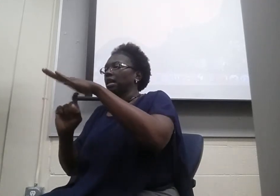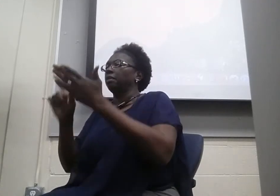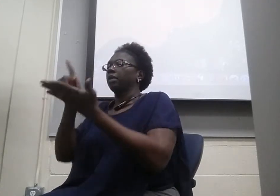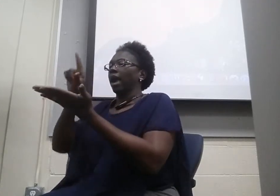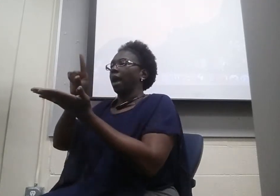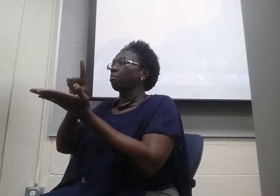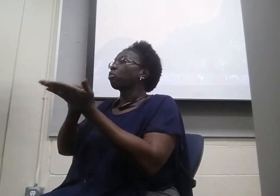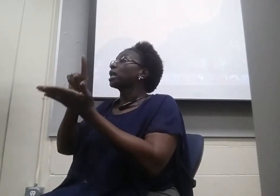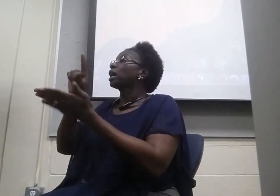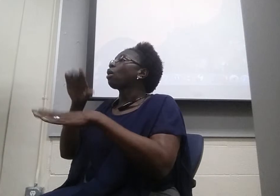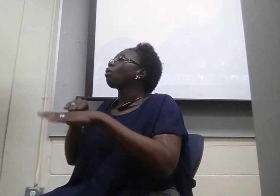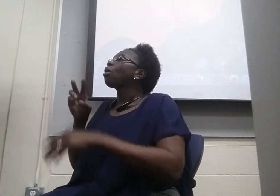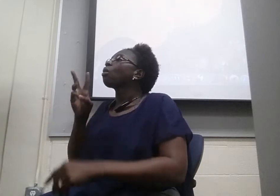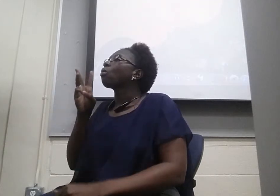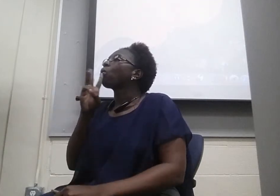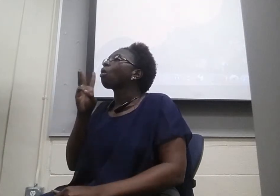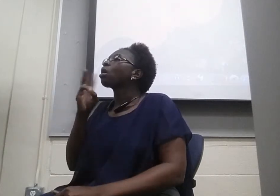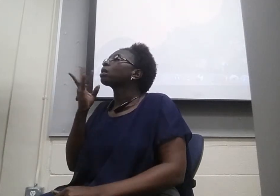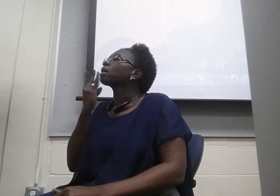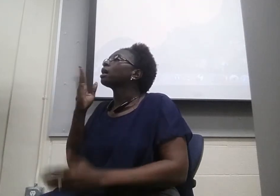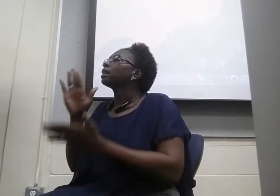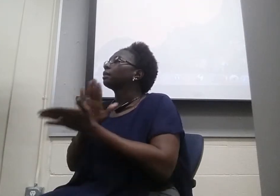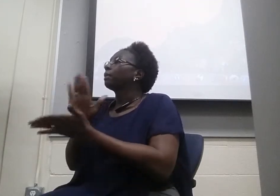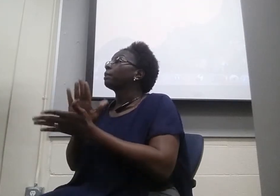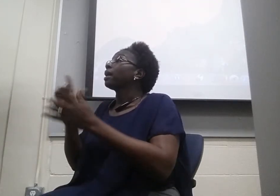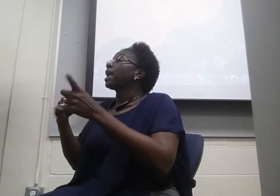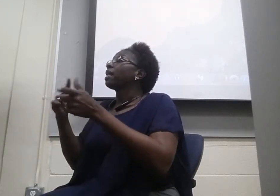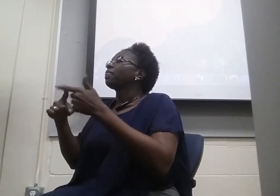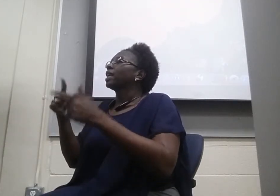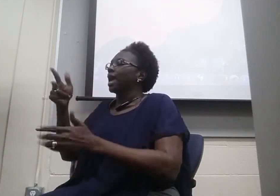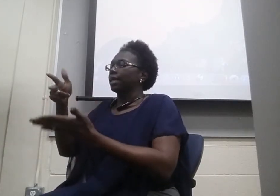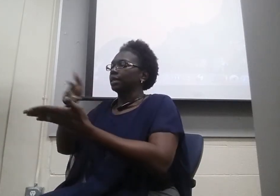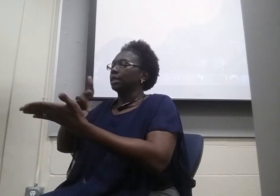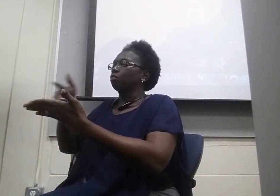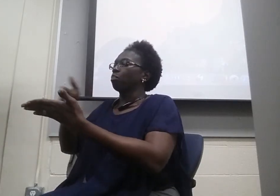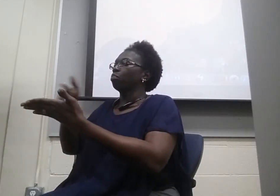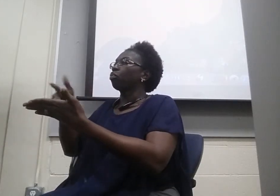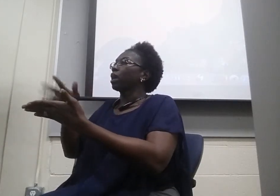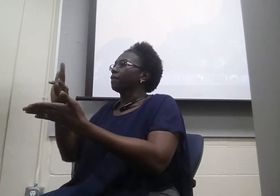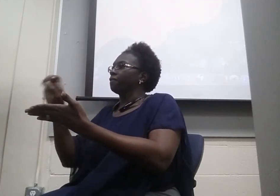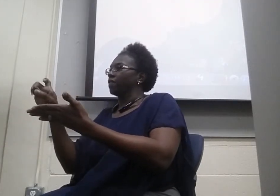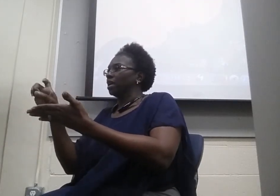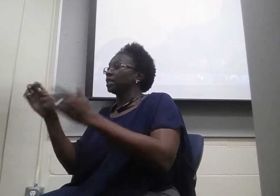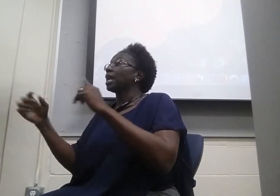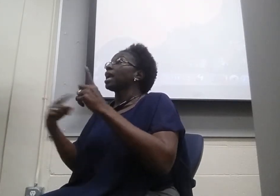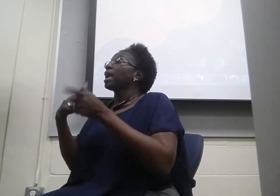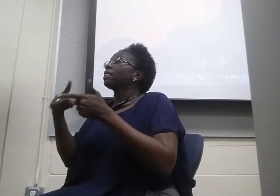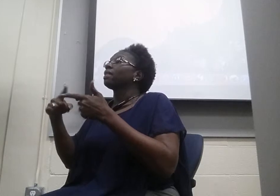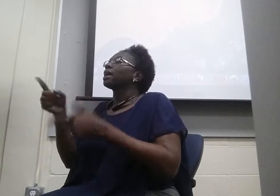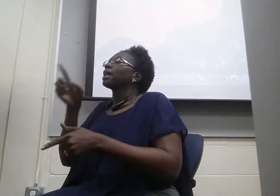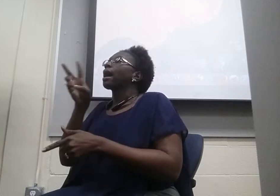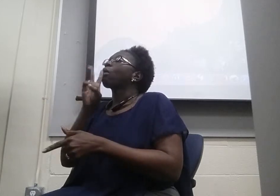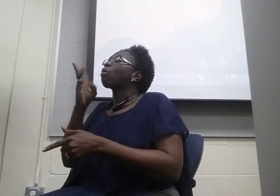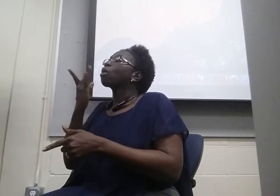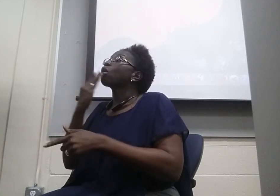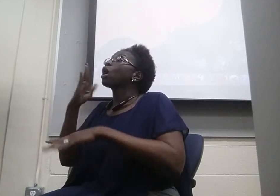watercolor paper. Then I spray fixed it. Then I watercolored on that. So if